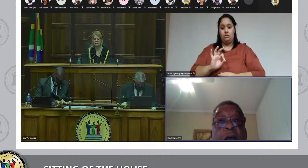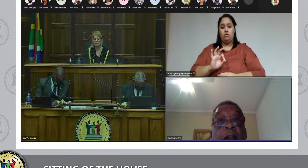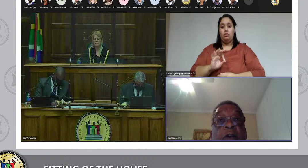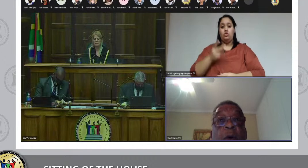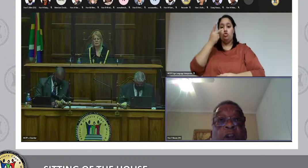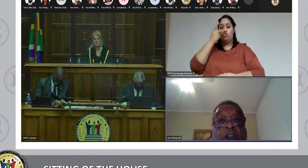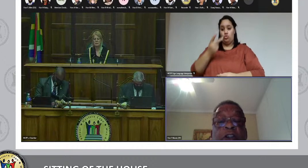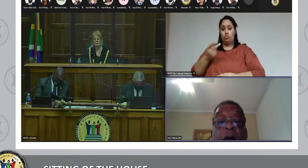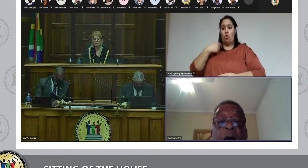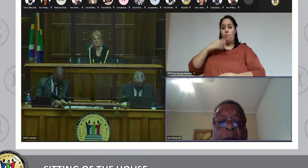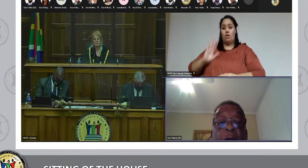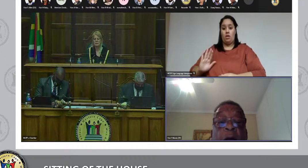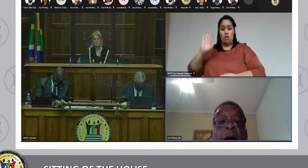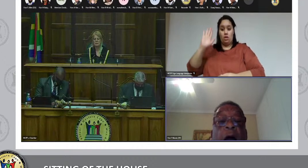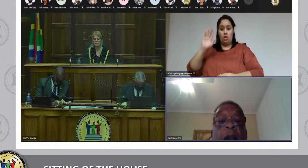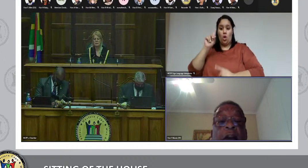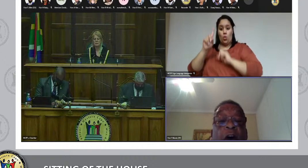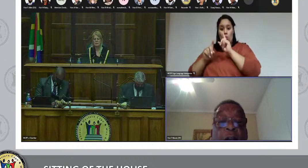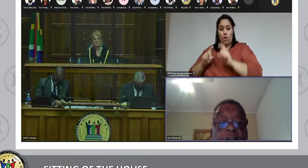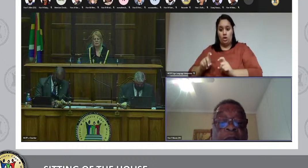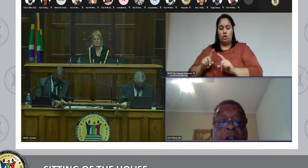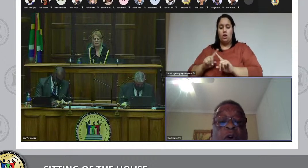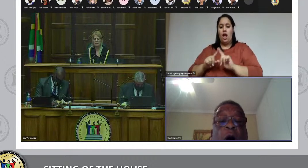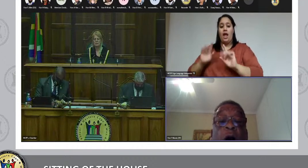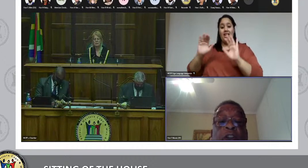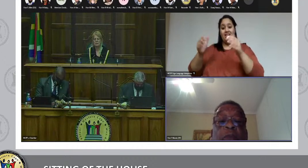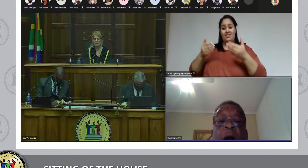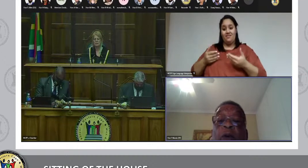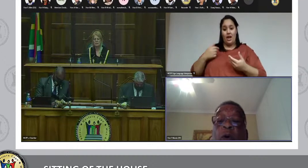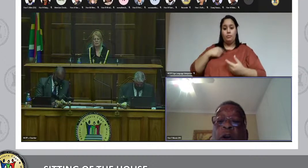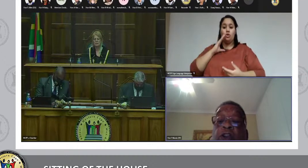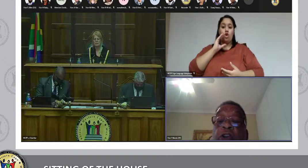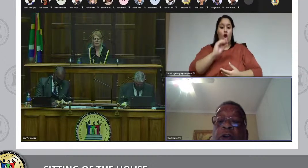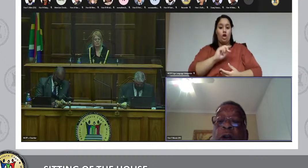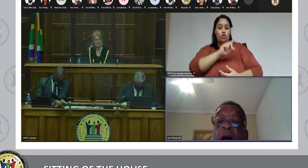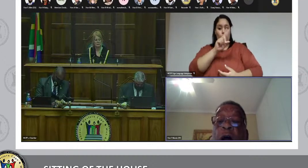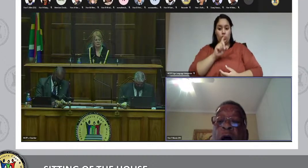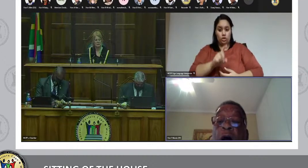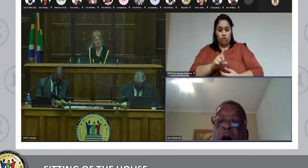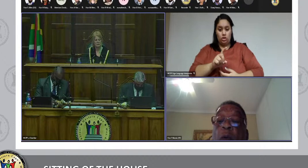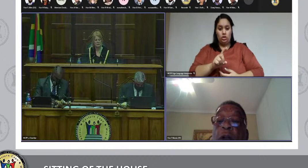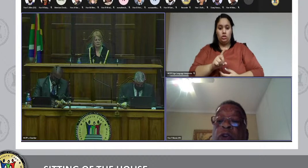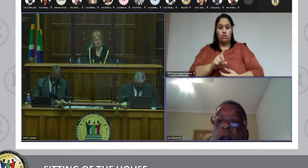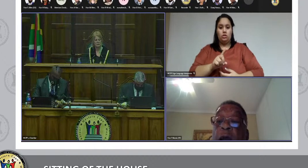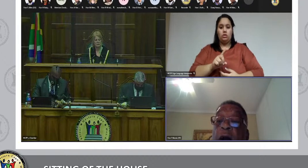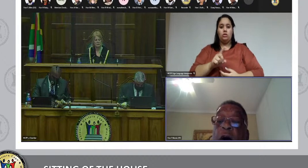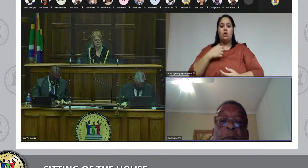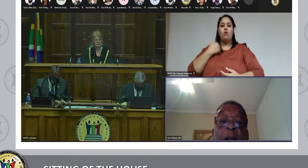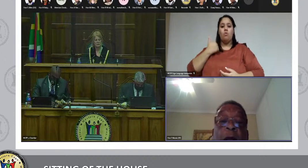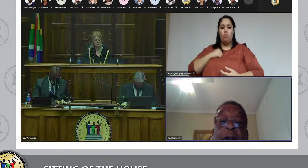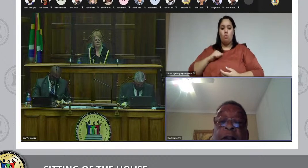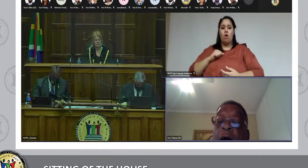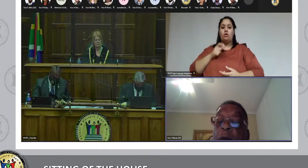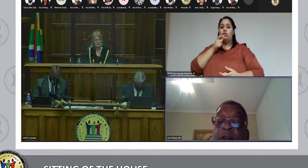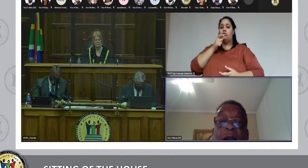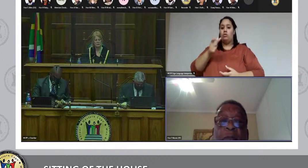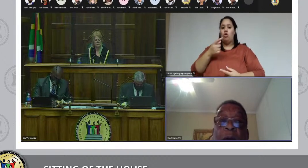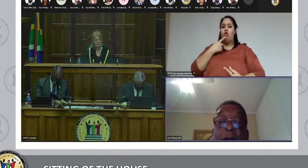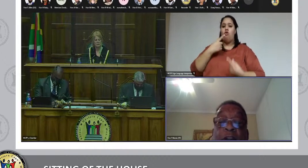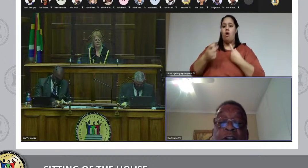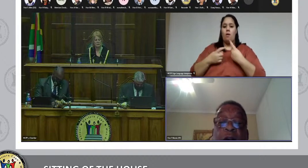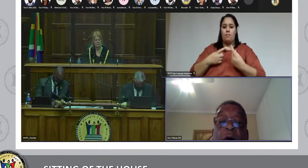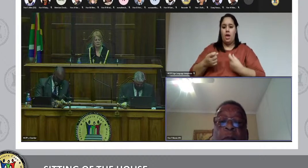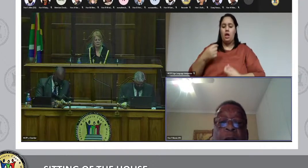my raised hand question time and invited me to ask my question, I want to lay a complaint that I